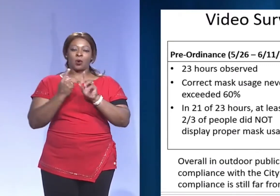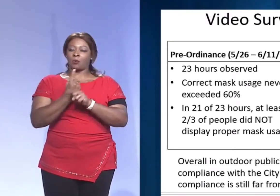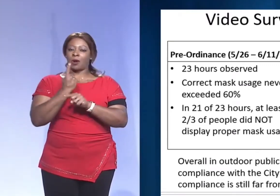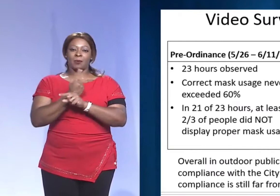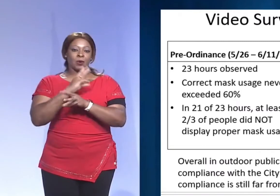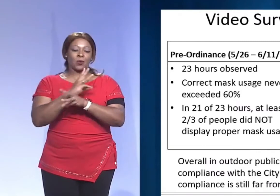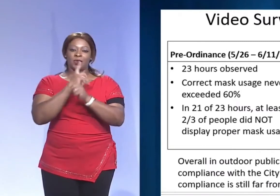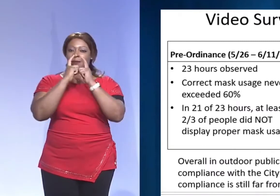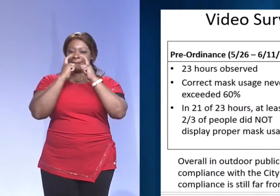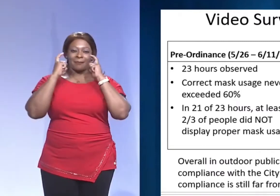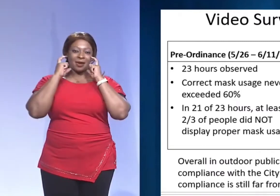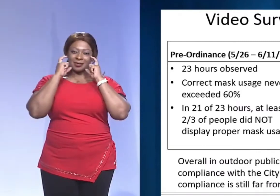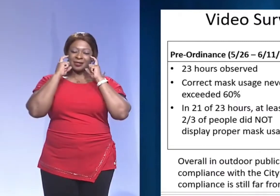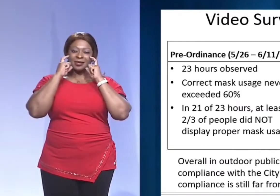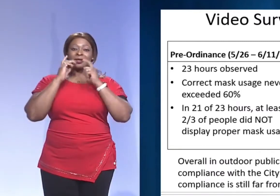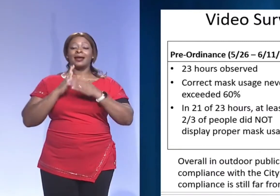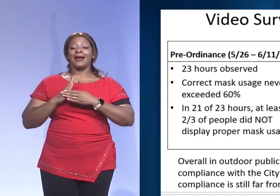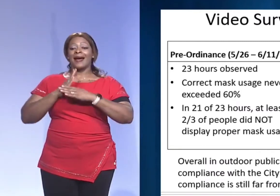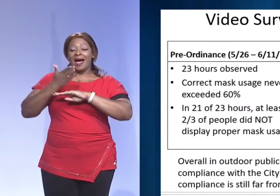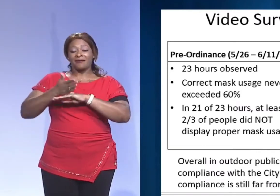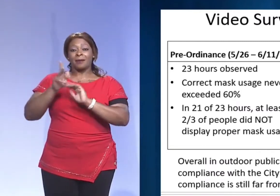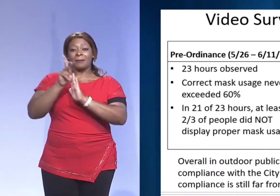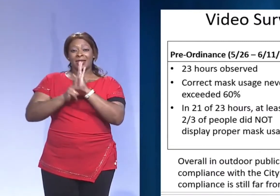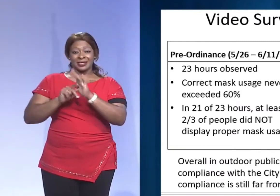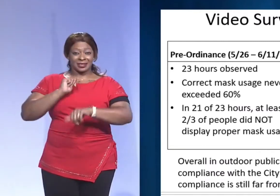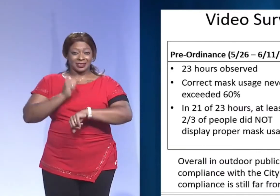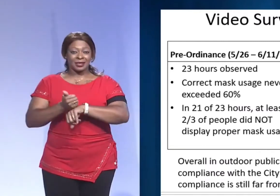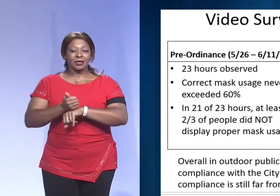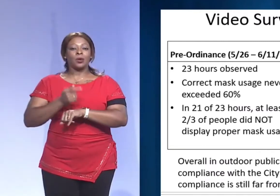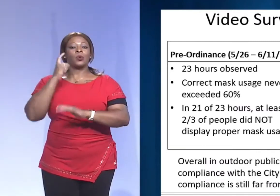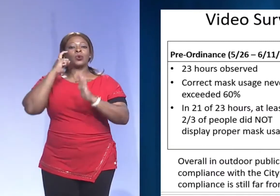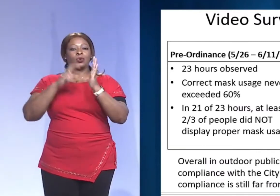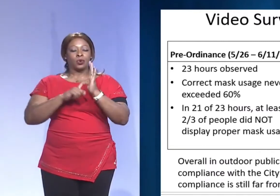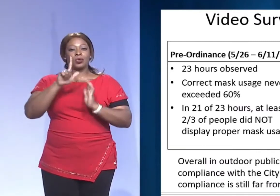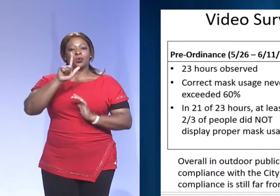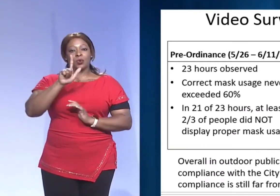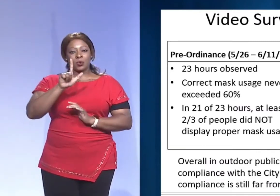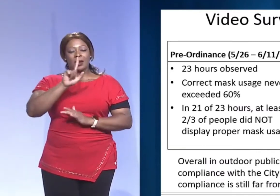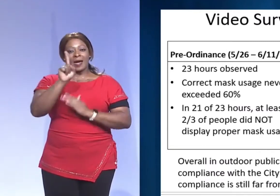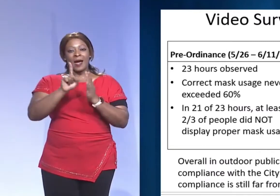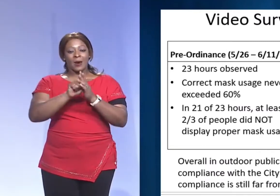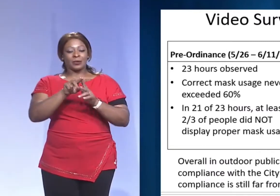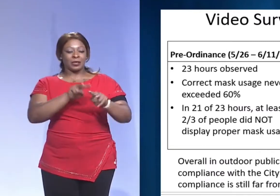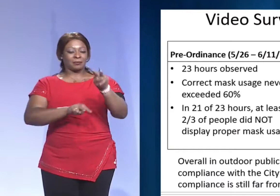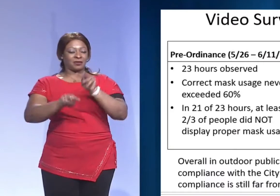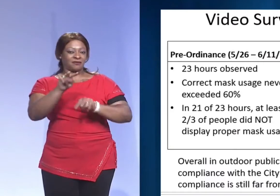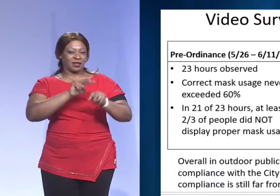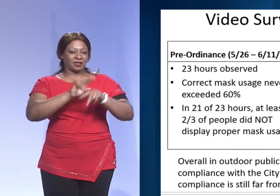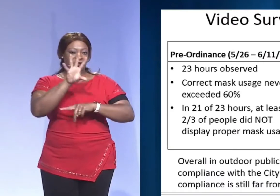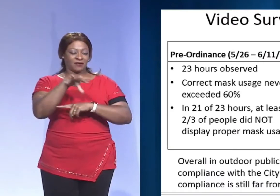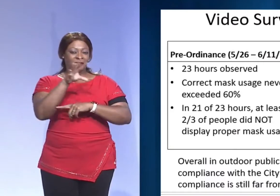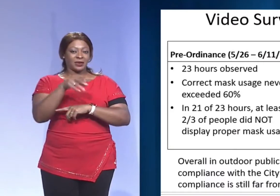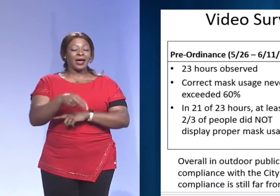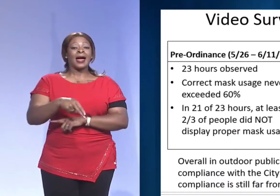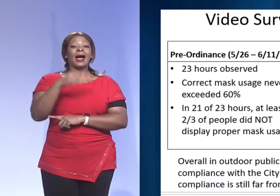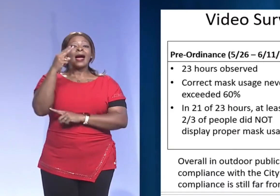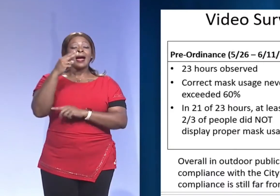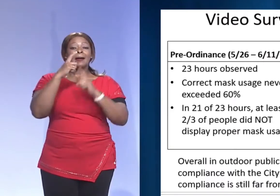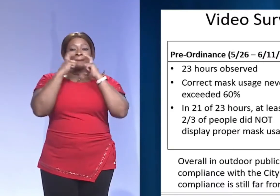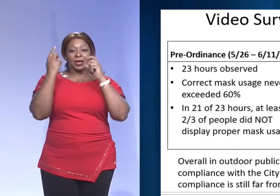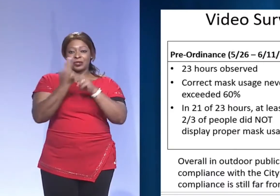mask usage. Post policies, we observed 21 hours of videos. The highest rate of mask usage